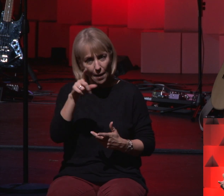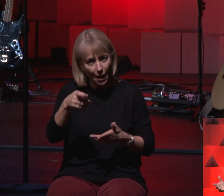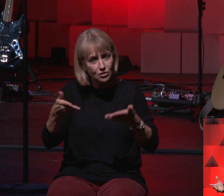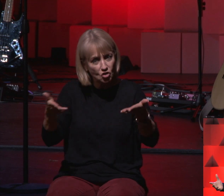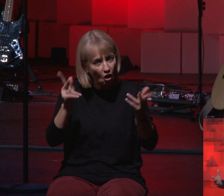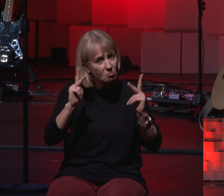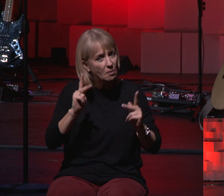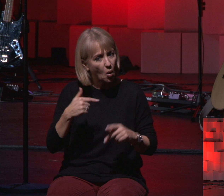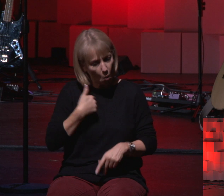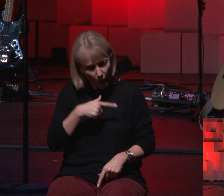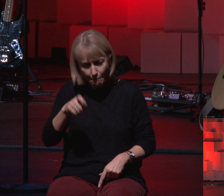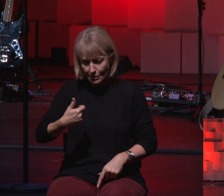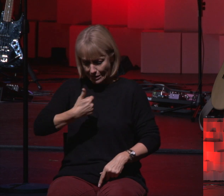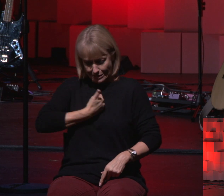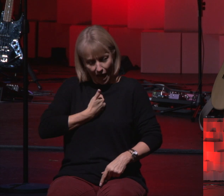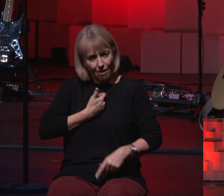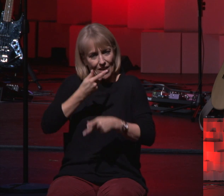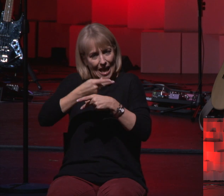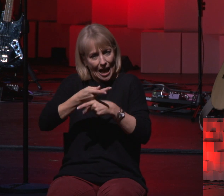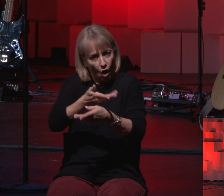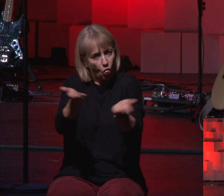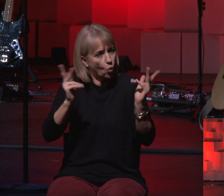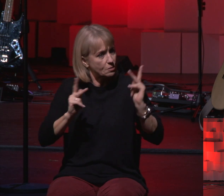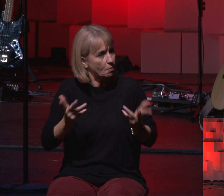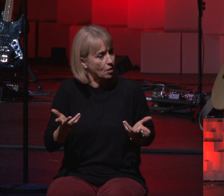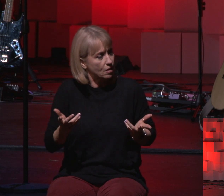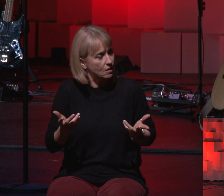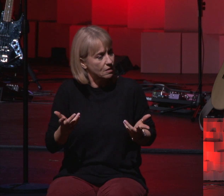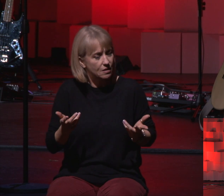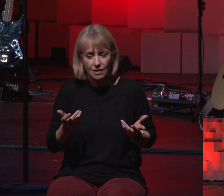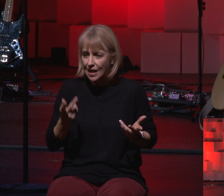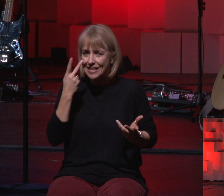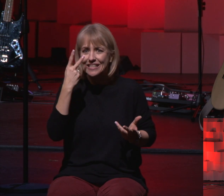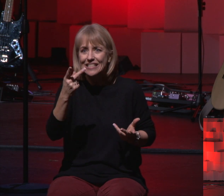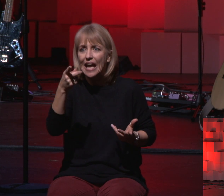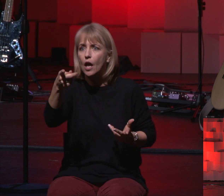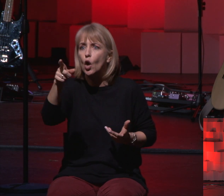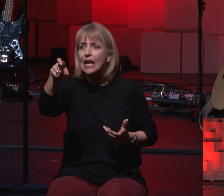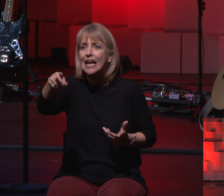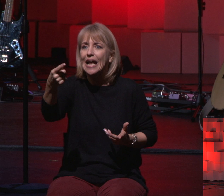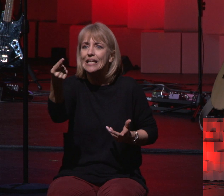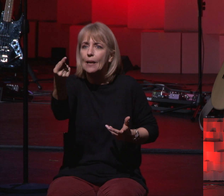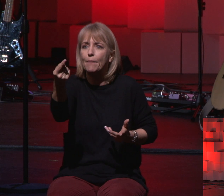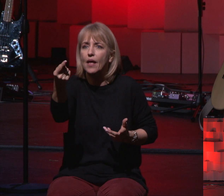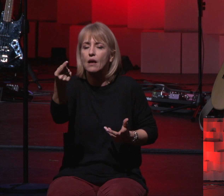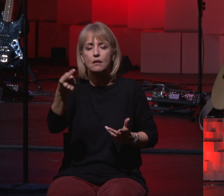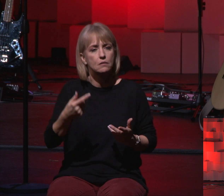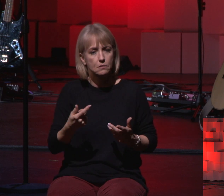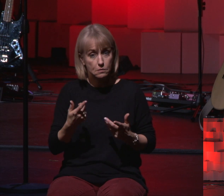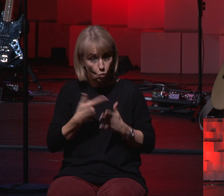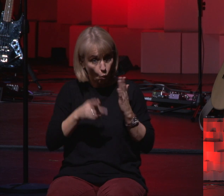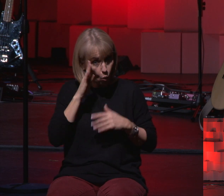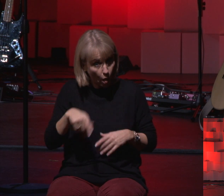service. Now, that's one of the phrases we use around here a lot. To look at the need in front of you and say, what are you going to do